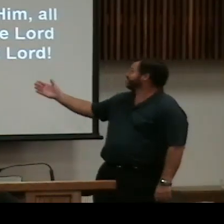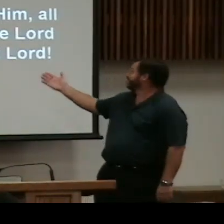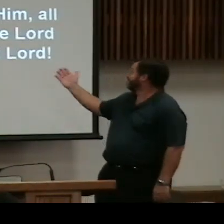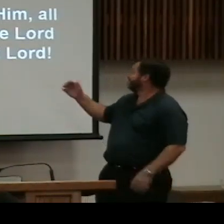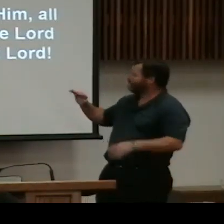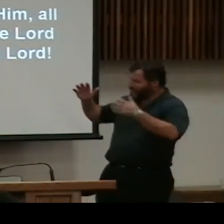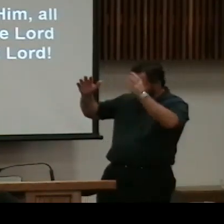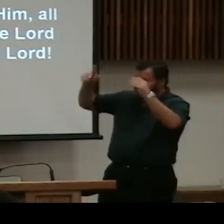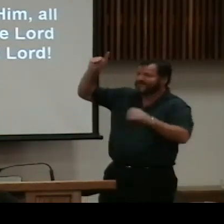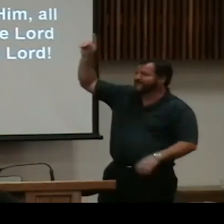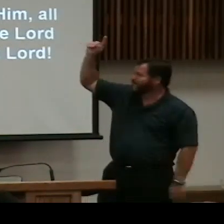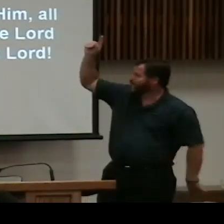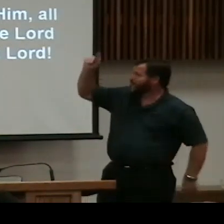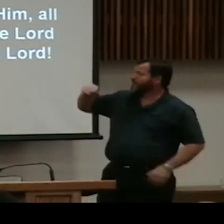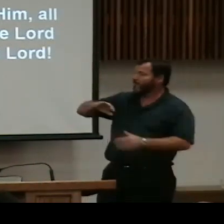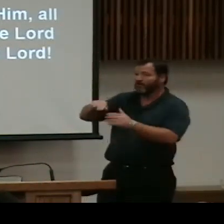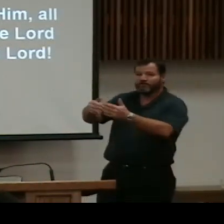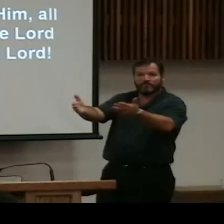He loves us very much.